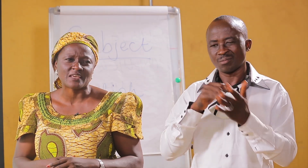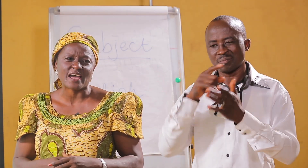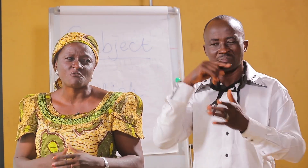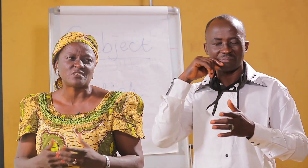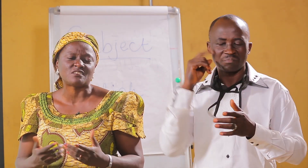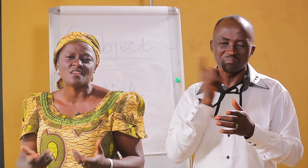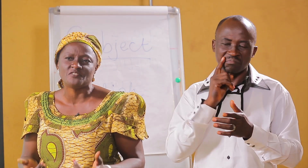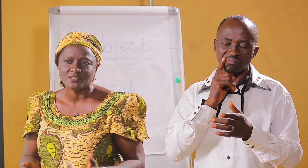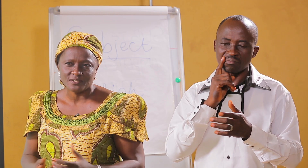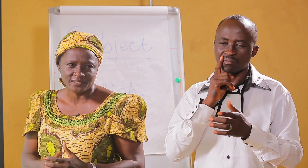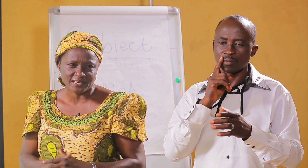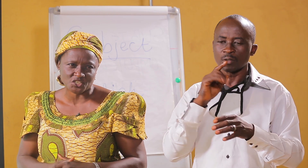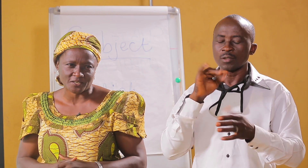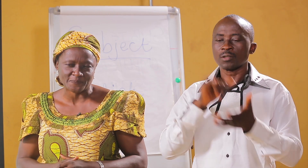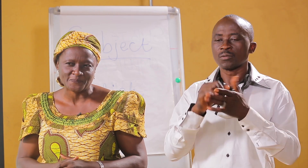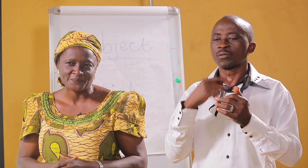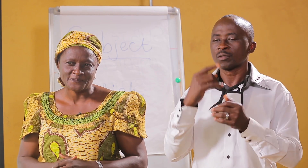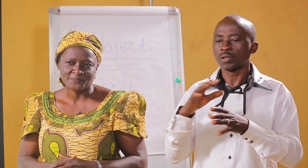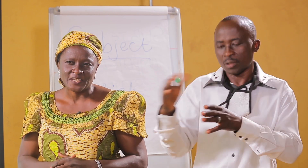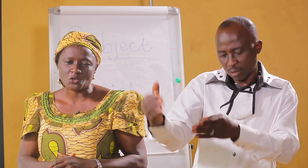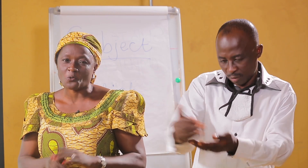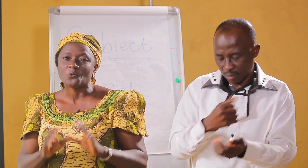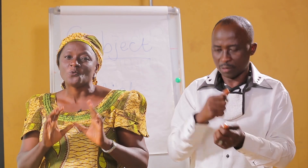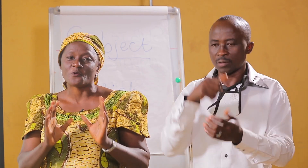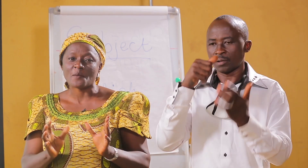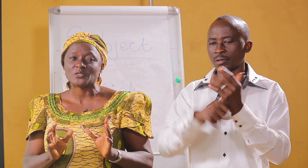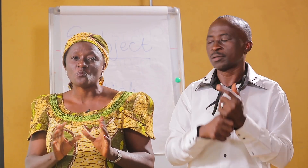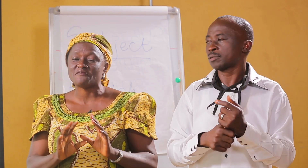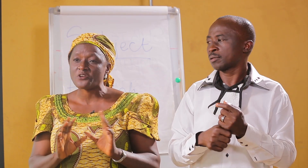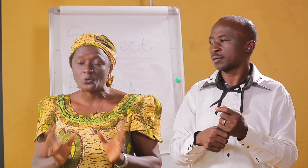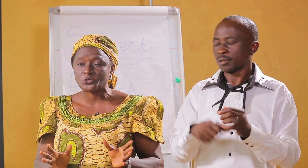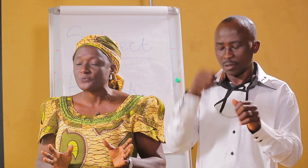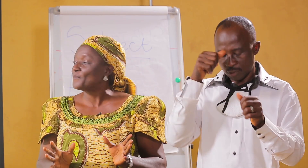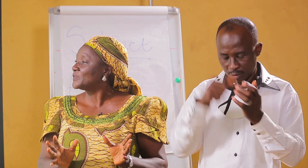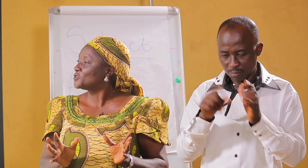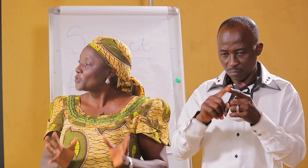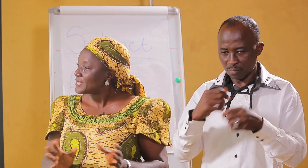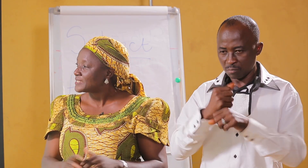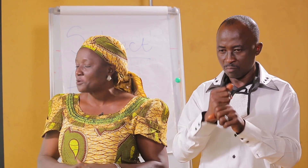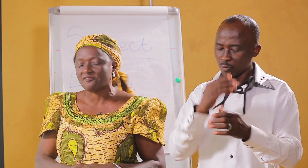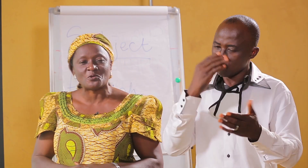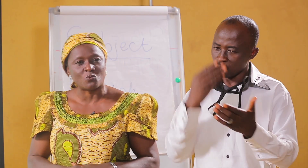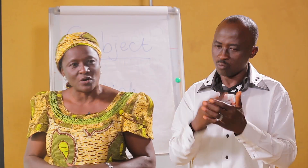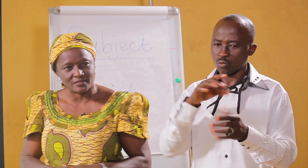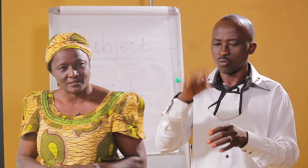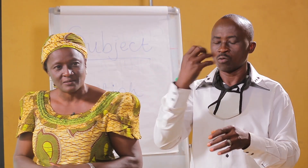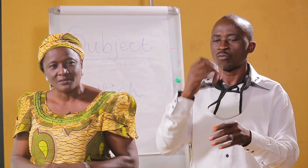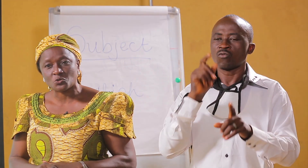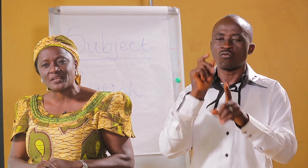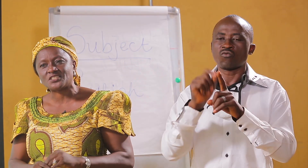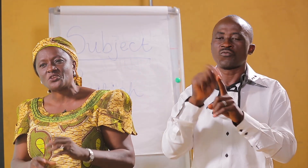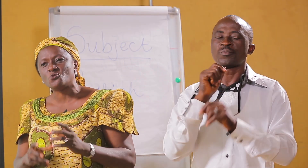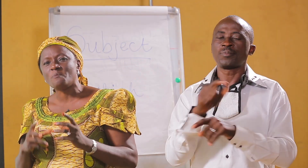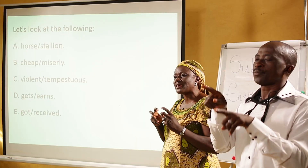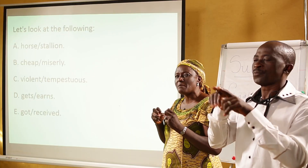you say, I received the letter. So remember to make very good choices of your words